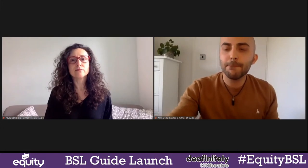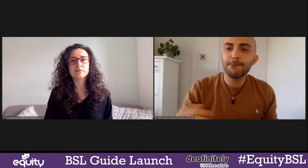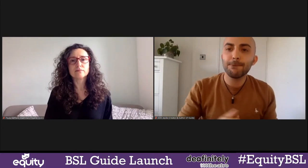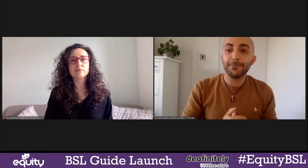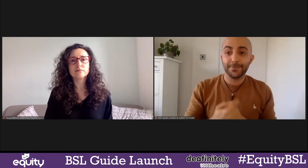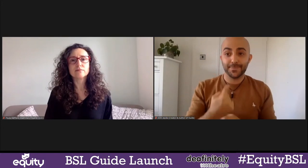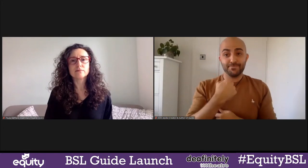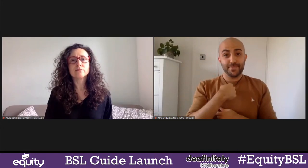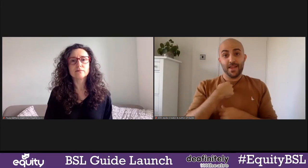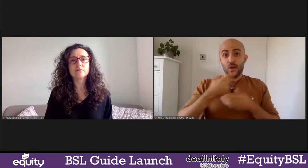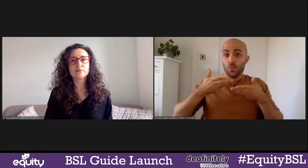important.